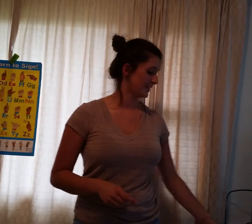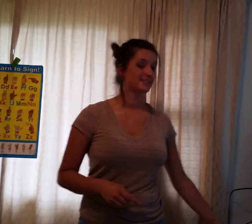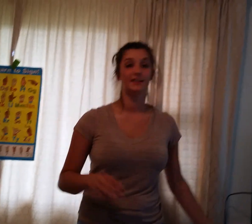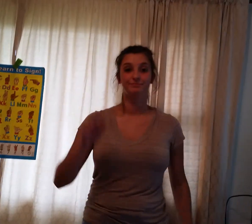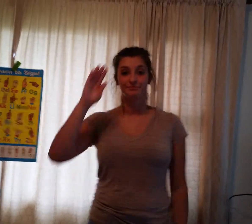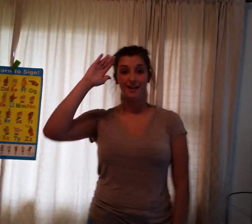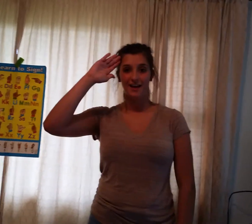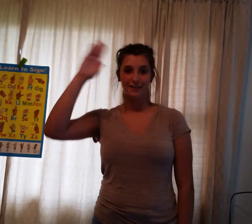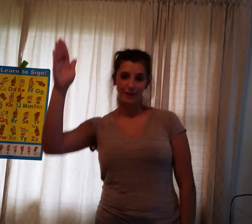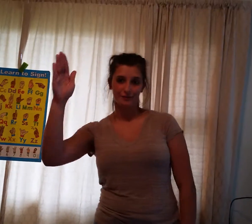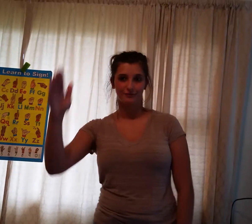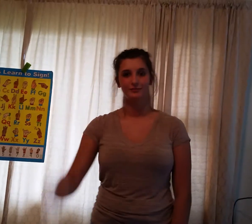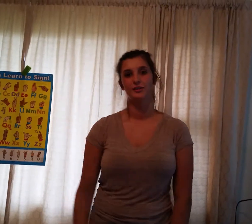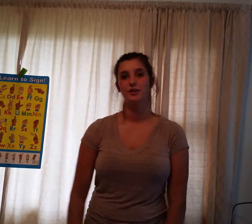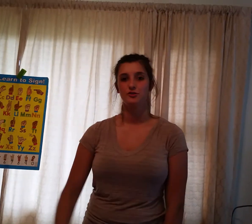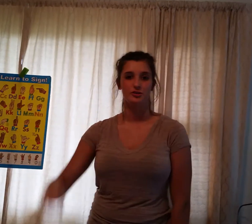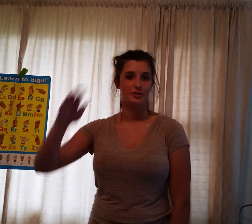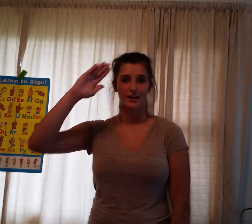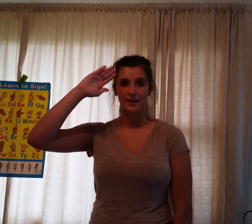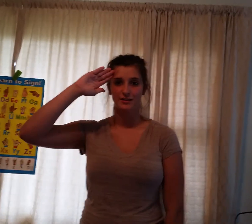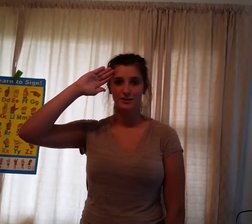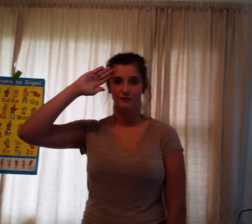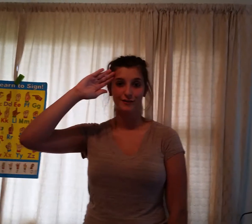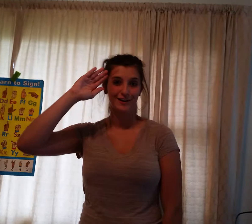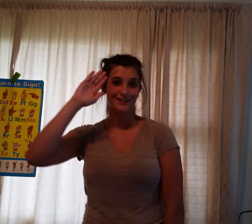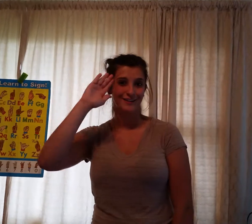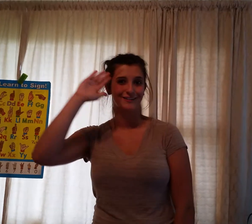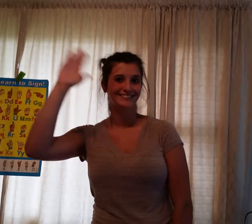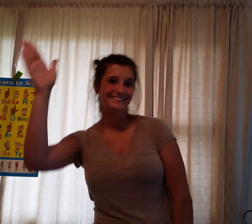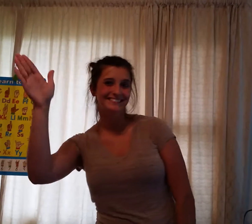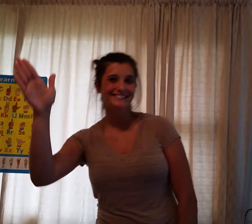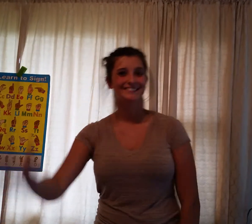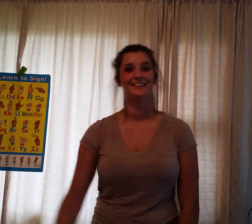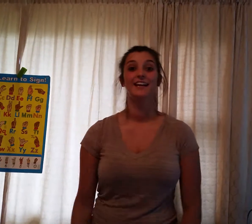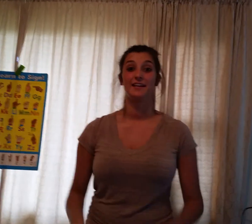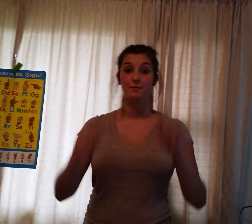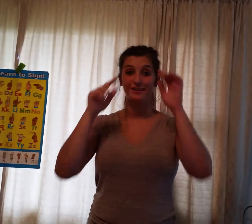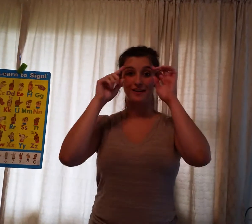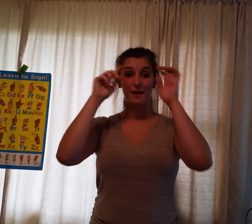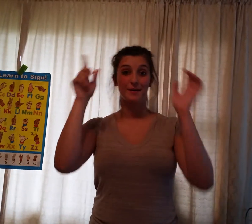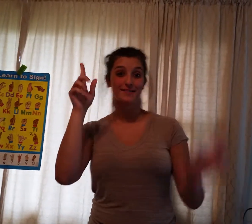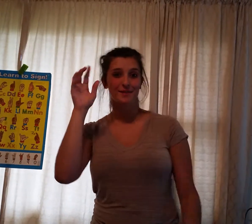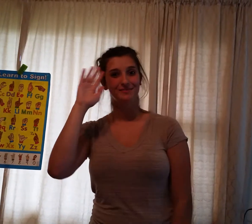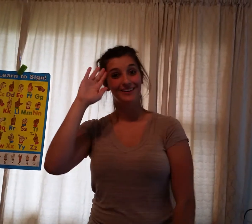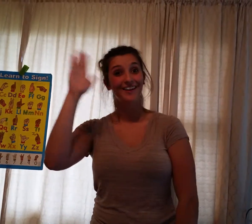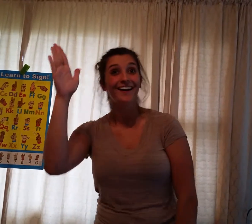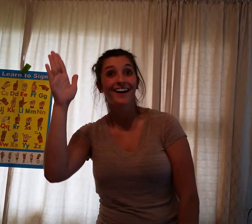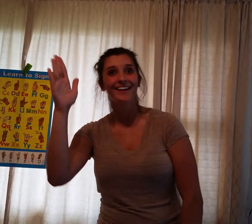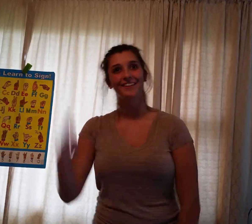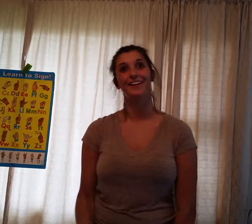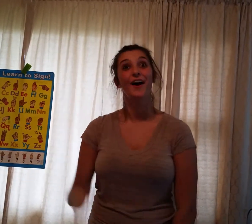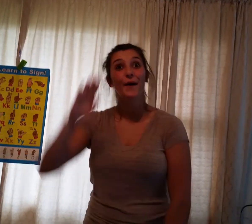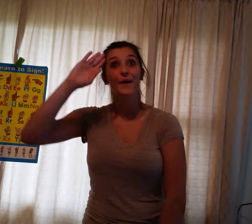is hello. Just your hand to your forehead, you want your eyebrows up, like,